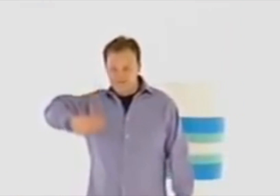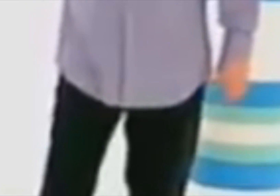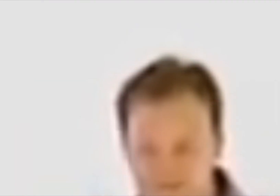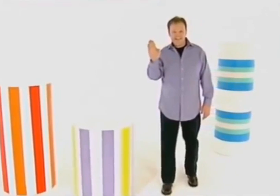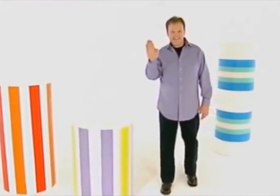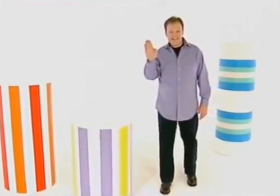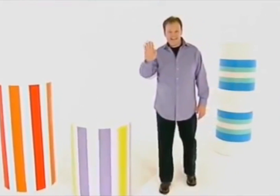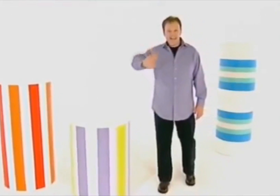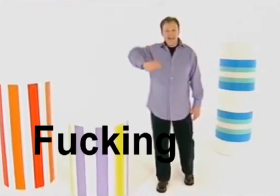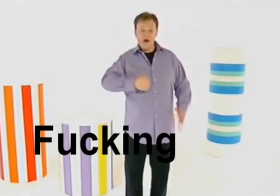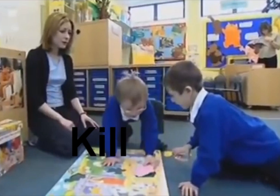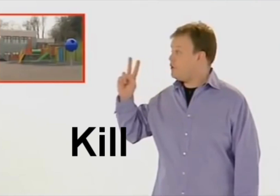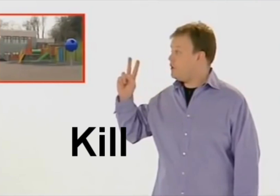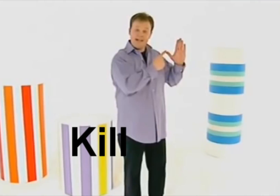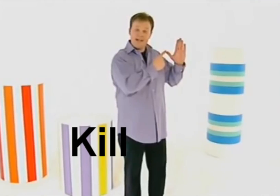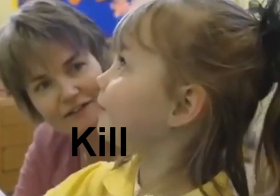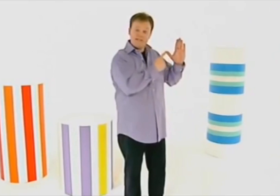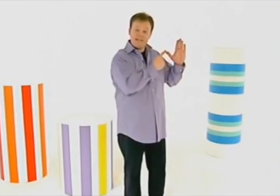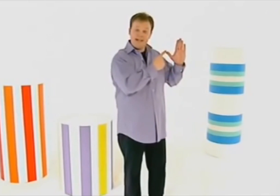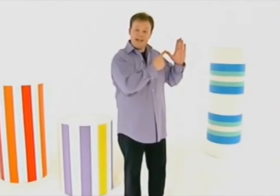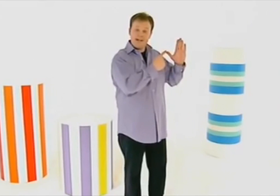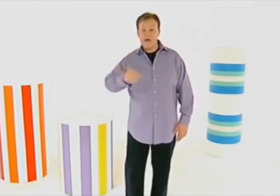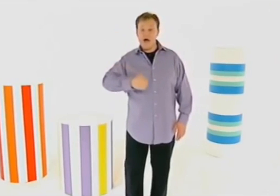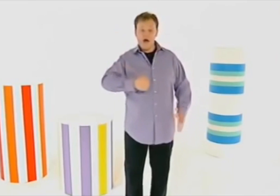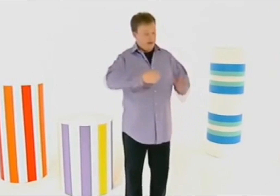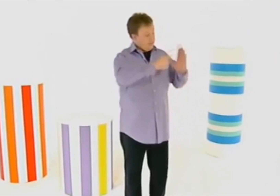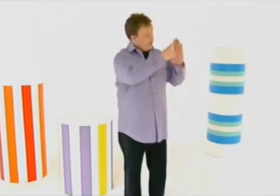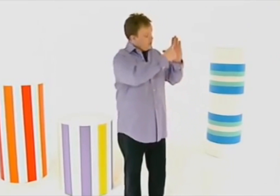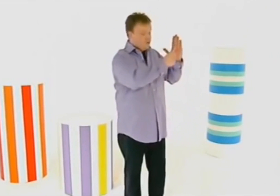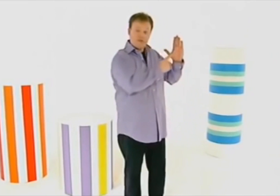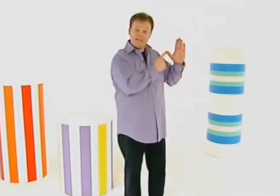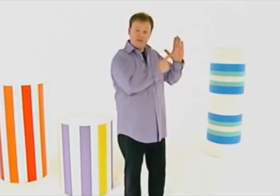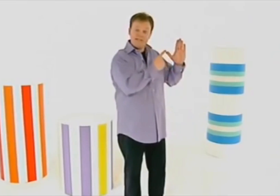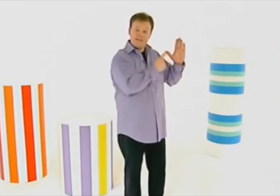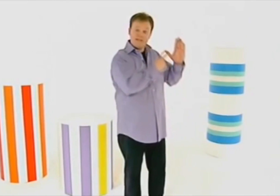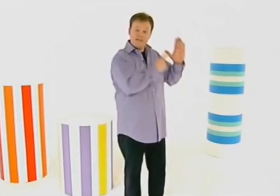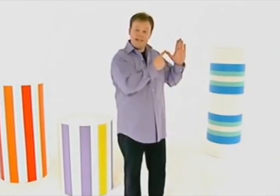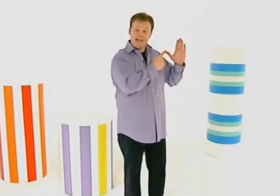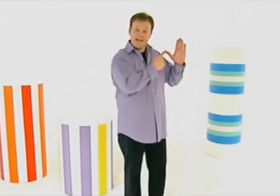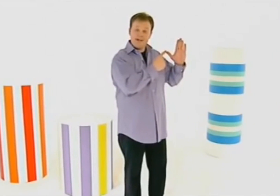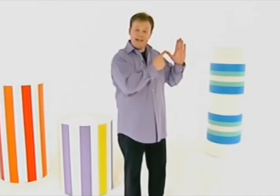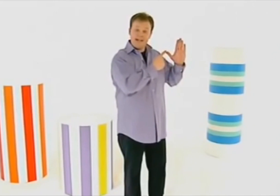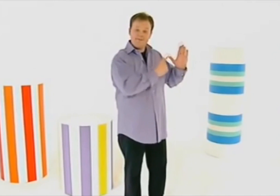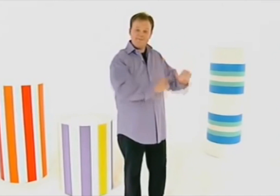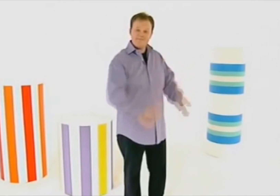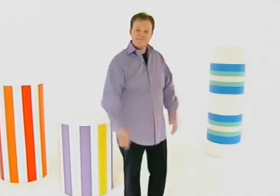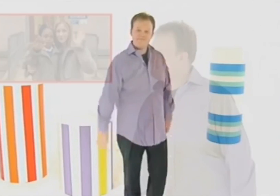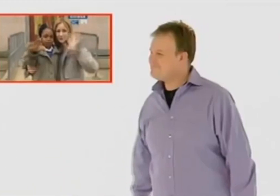Moon. And say, fucking in. Just in. I'm just in.